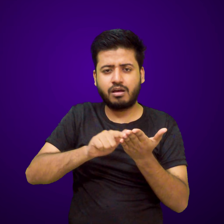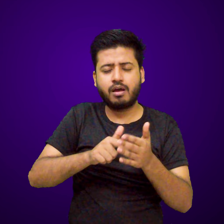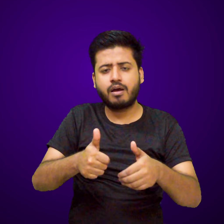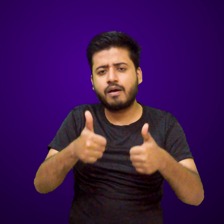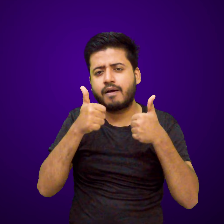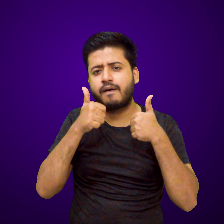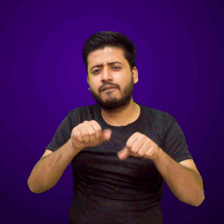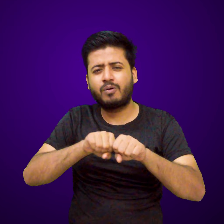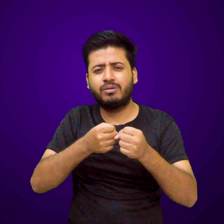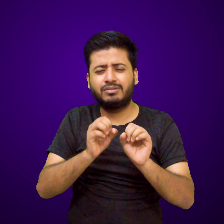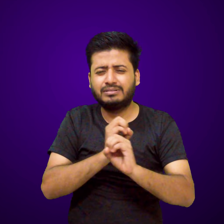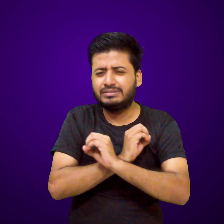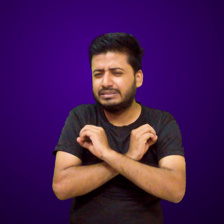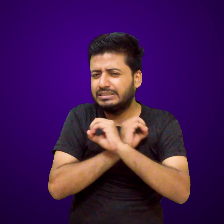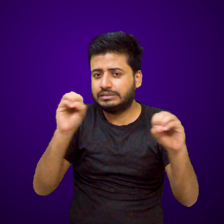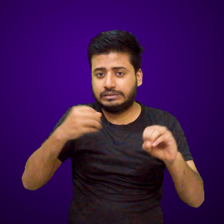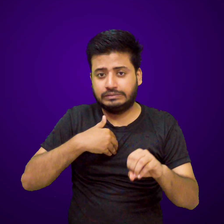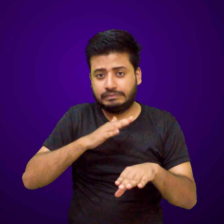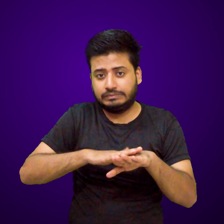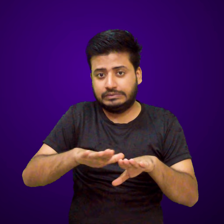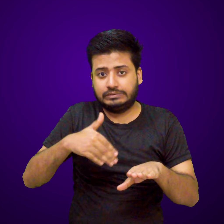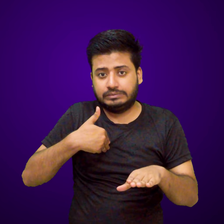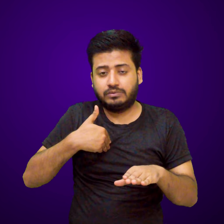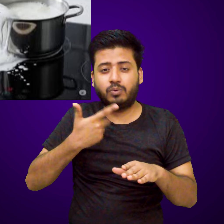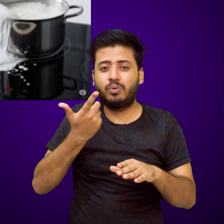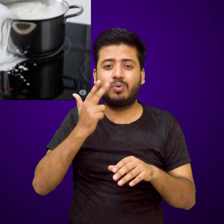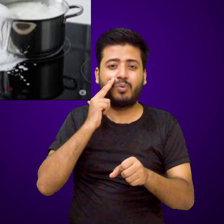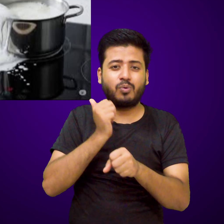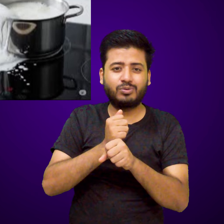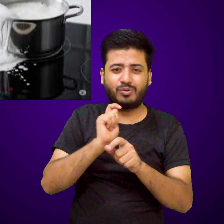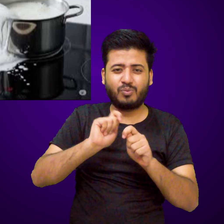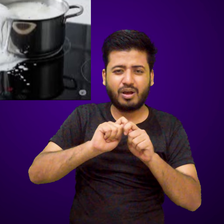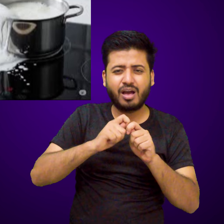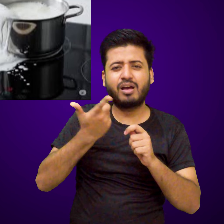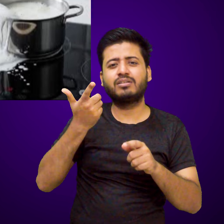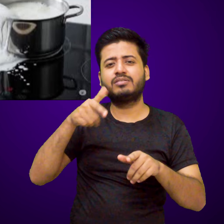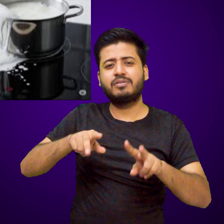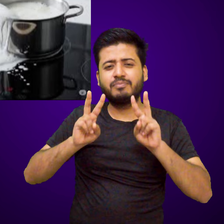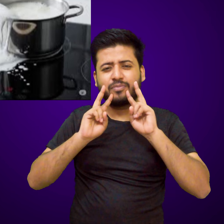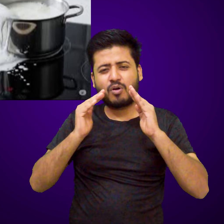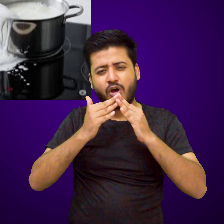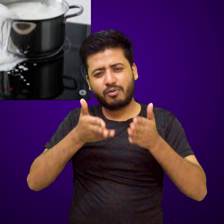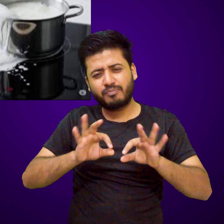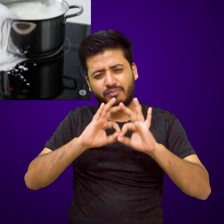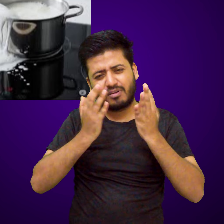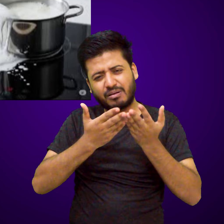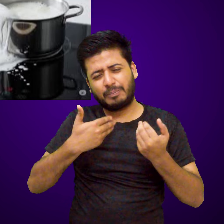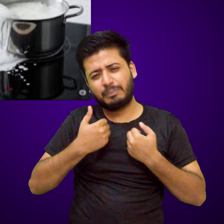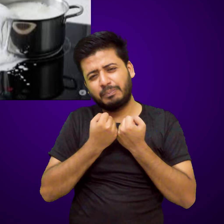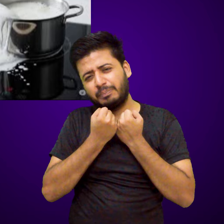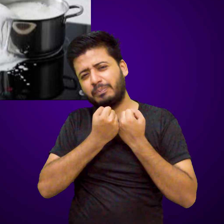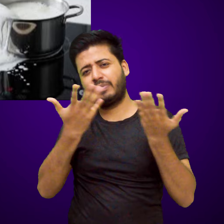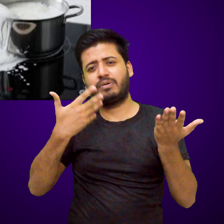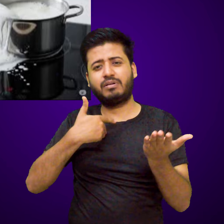clean. How to maximize longevity. To ensure your induction cooktop provides the best quality performance for many